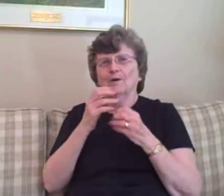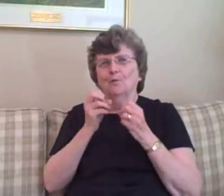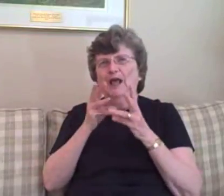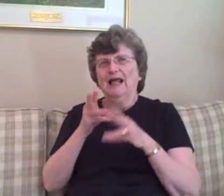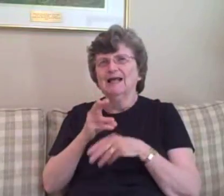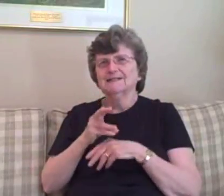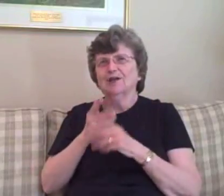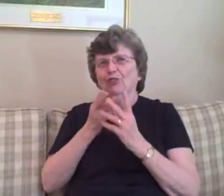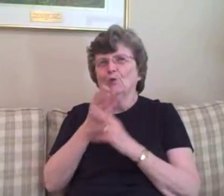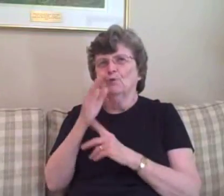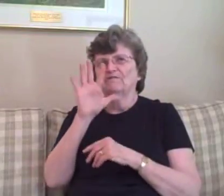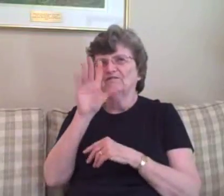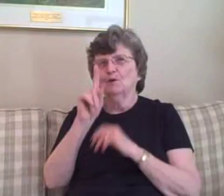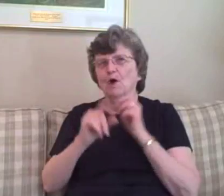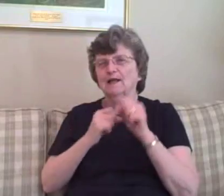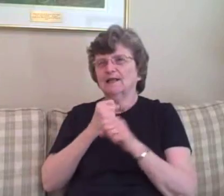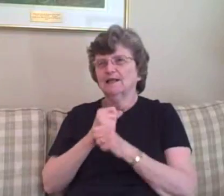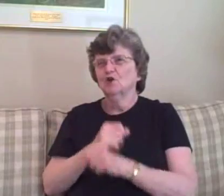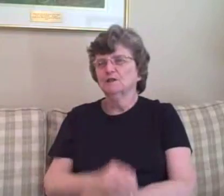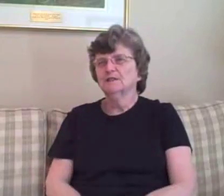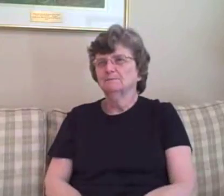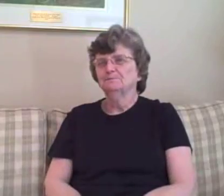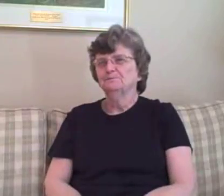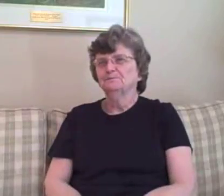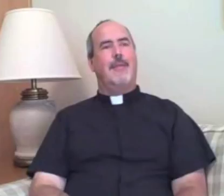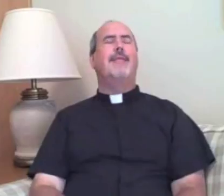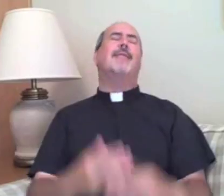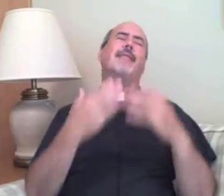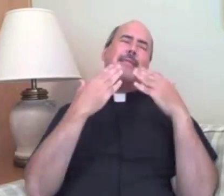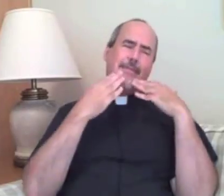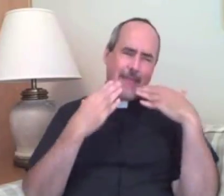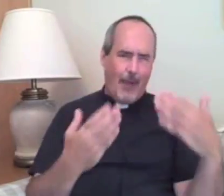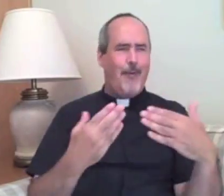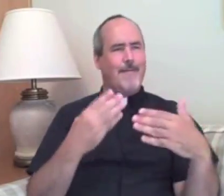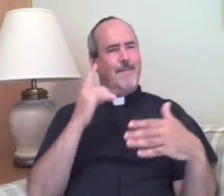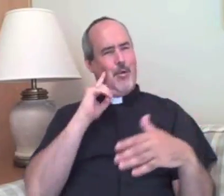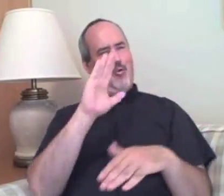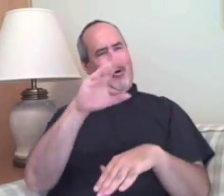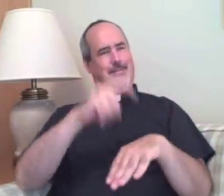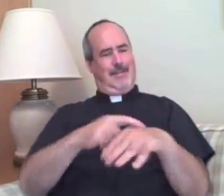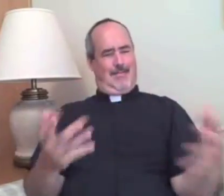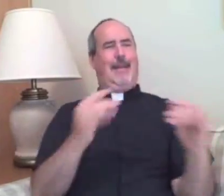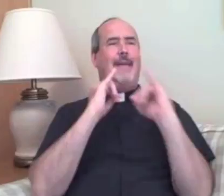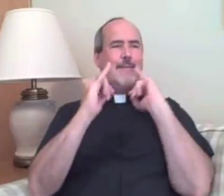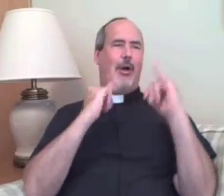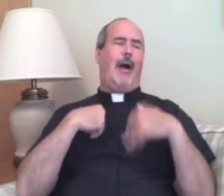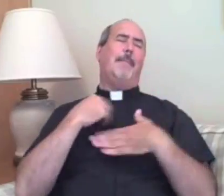I feel it was graceful in so many ways that I experienced that for all those years. Thank you so